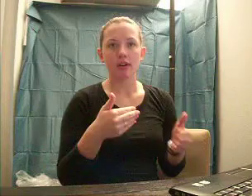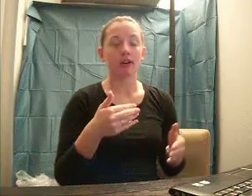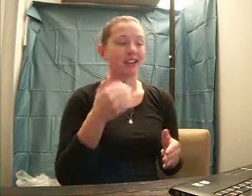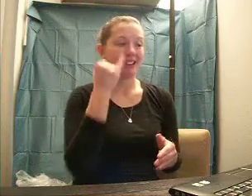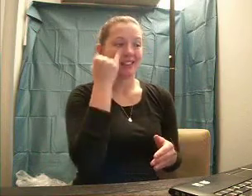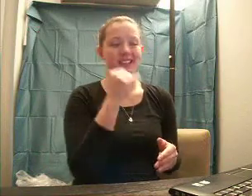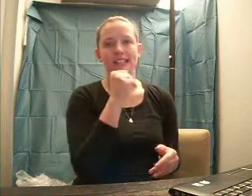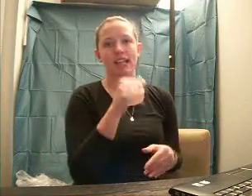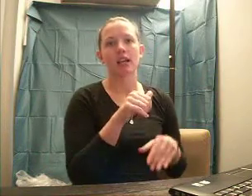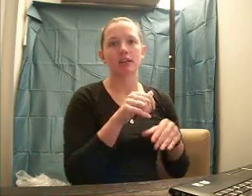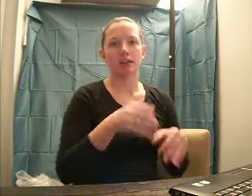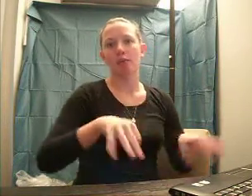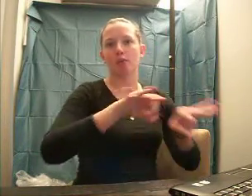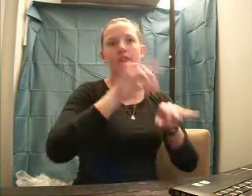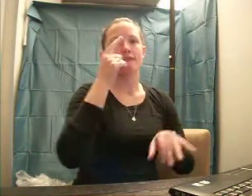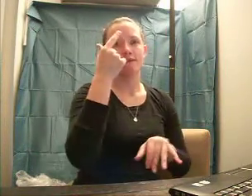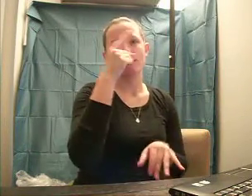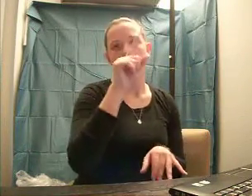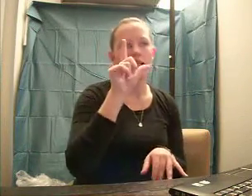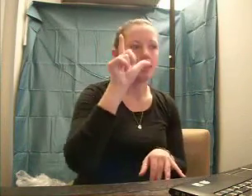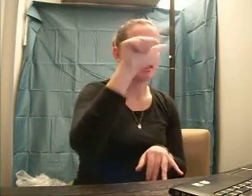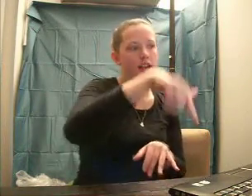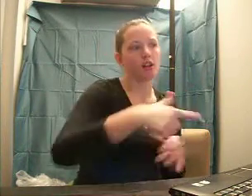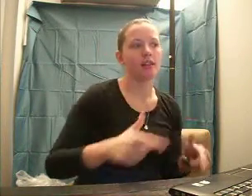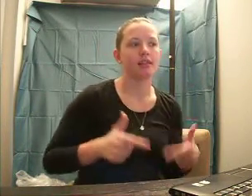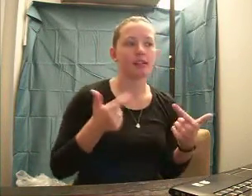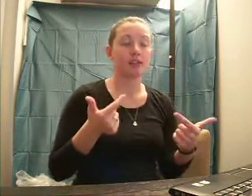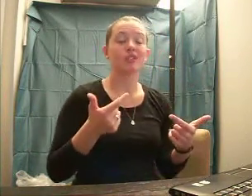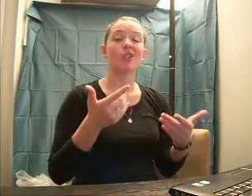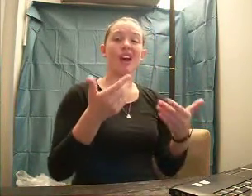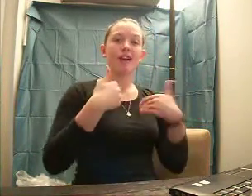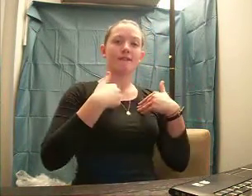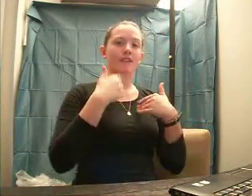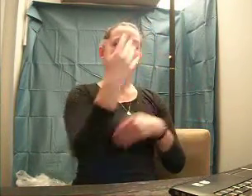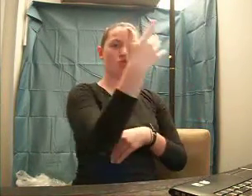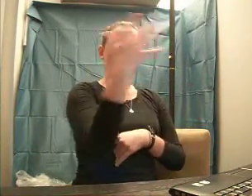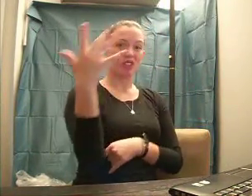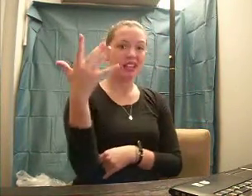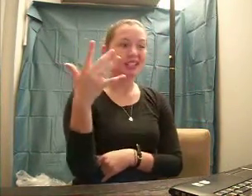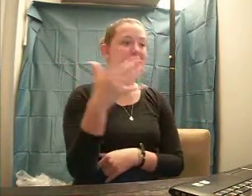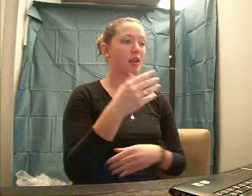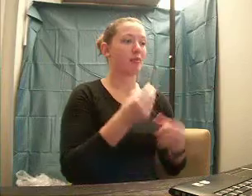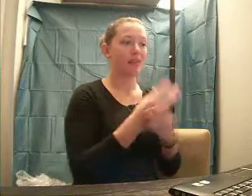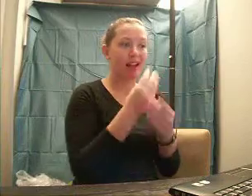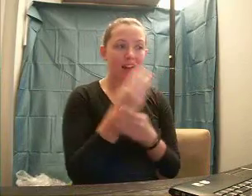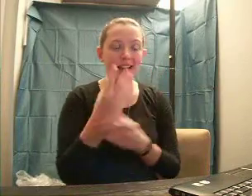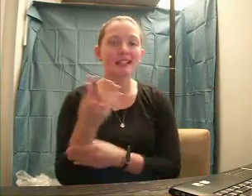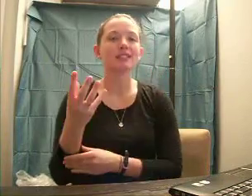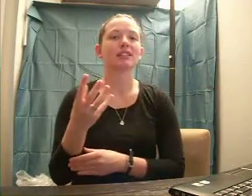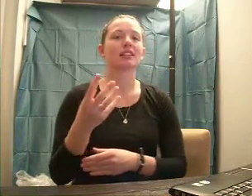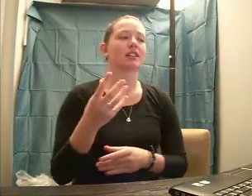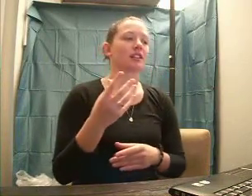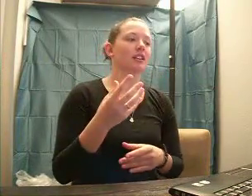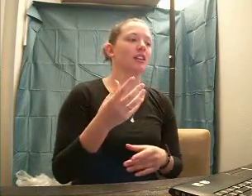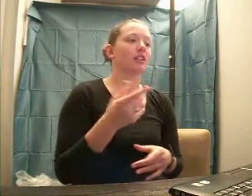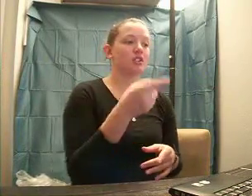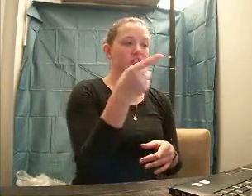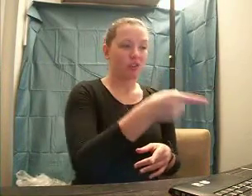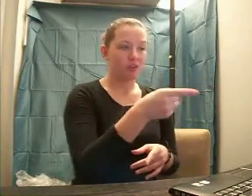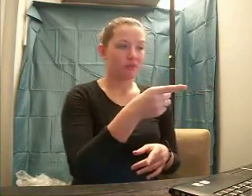this argument, we have trees and grass on our planet without the brain, but the clinching evidence is this animal here, the humble sea squirt. Rudimentary animal, has